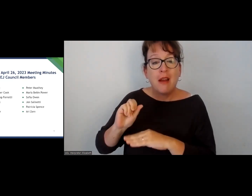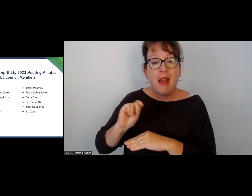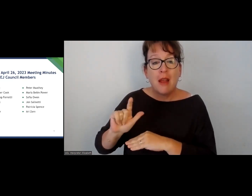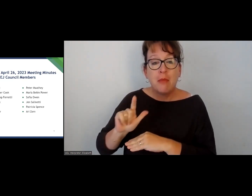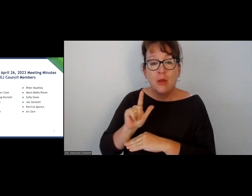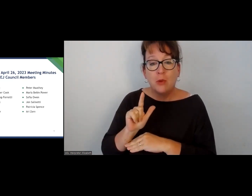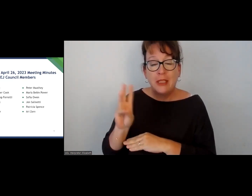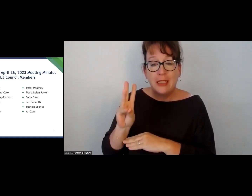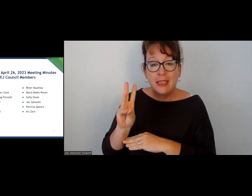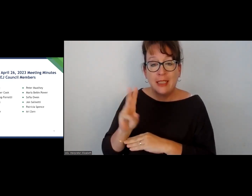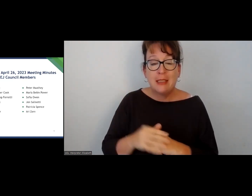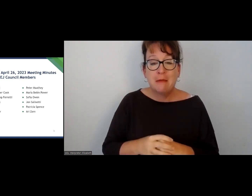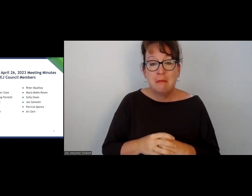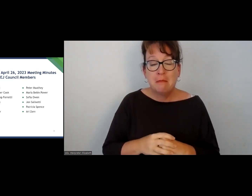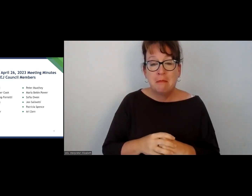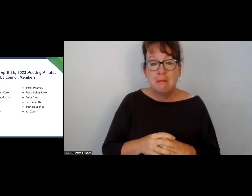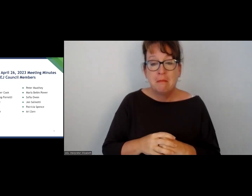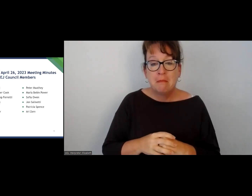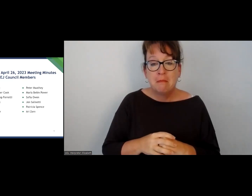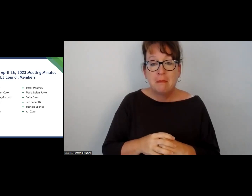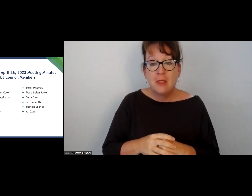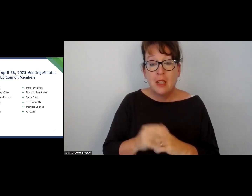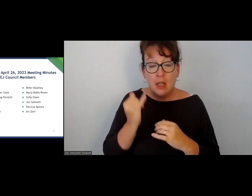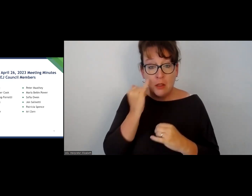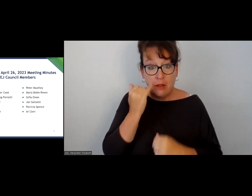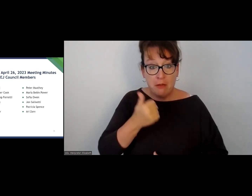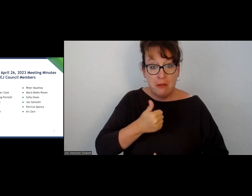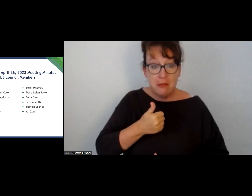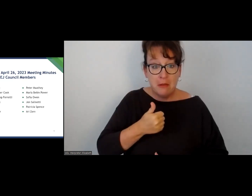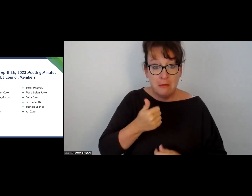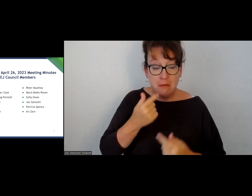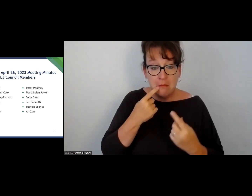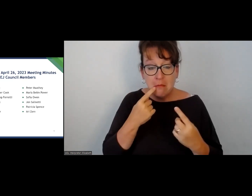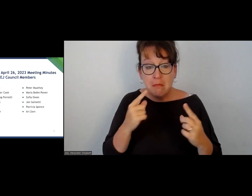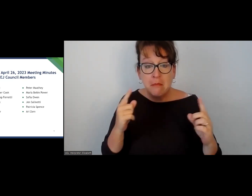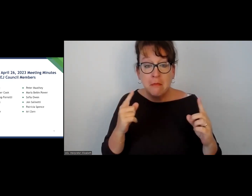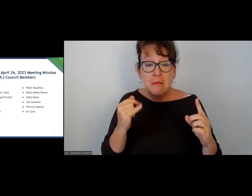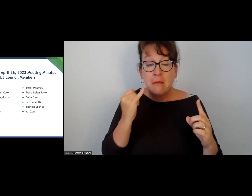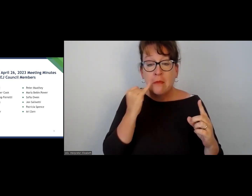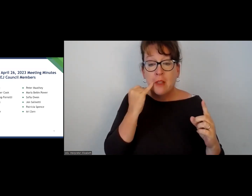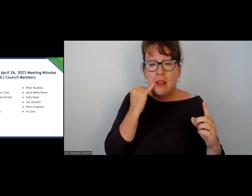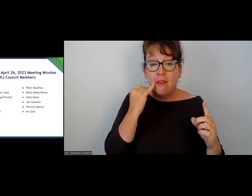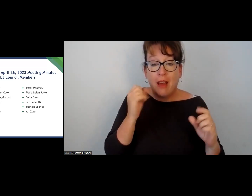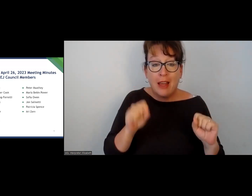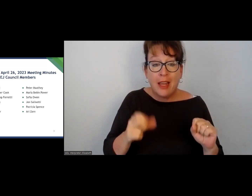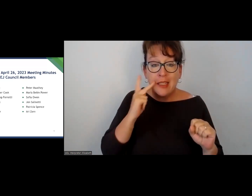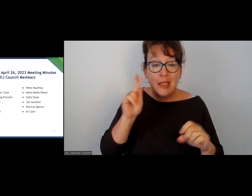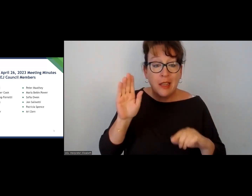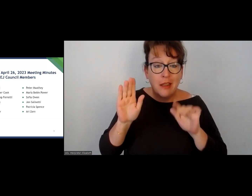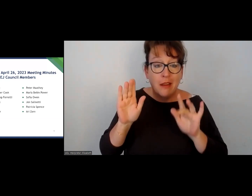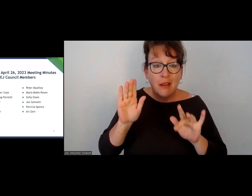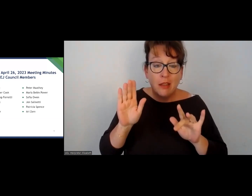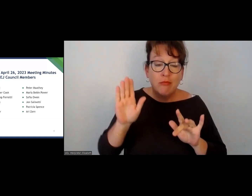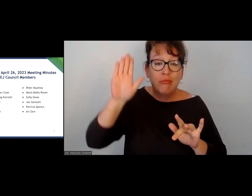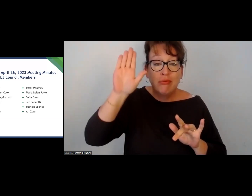26th EJC meeting. So if I could get a raised hand